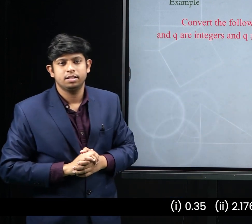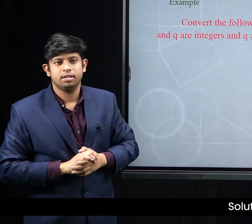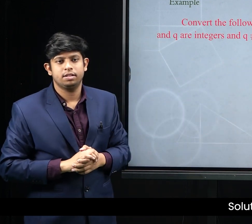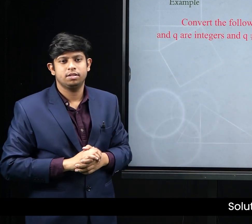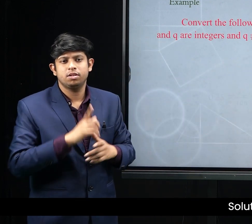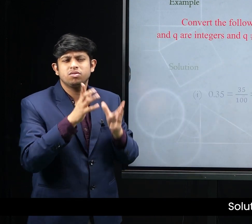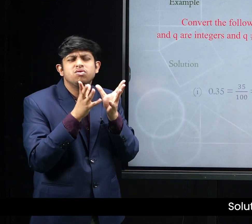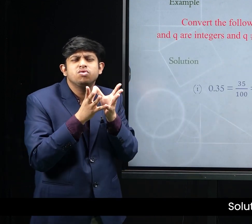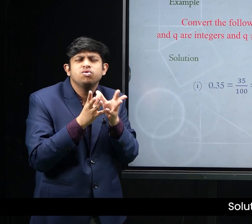Solution.